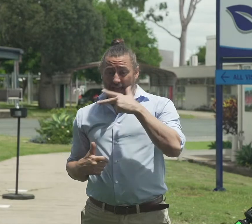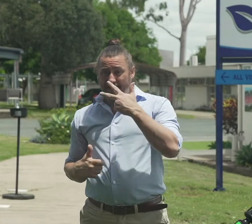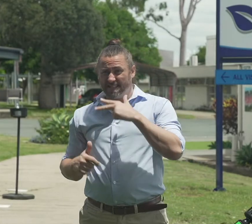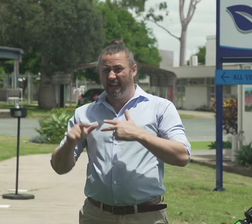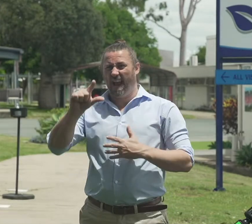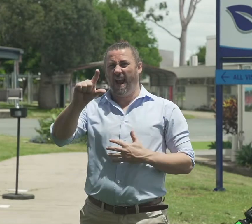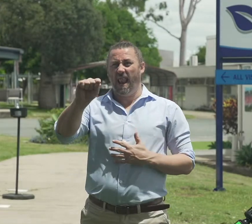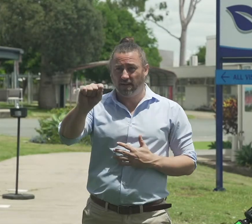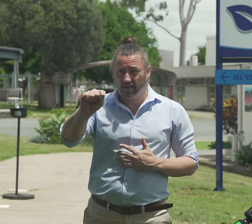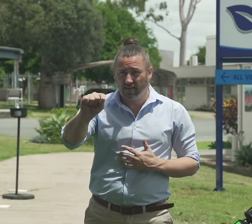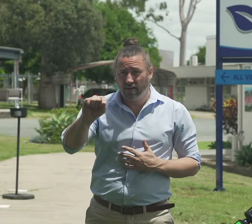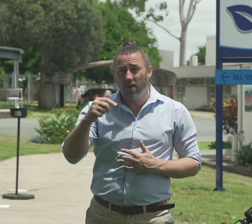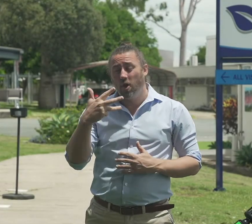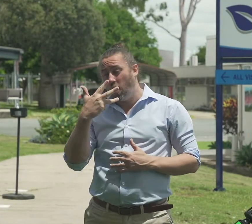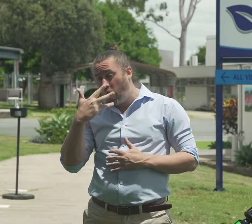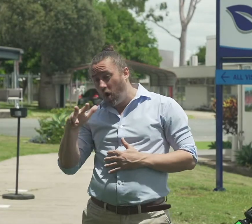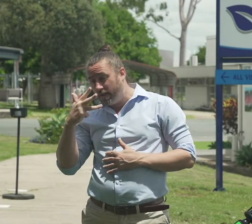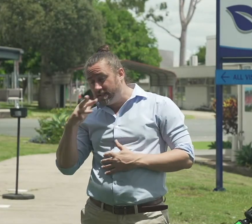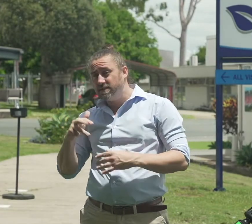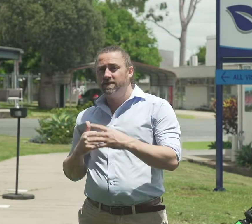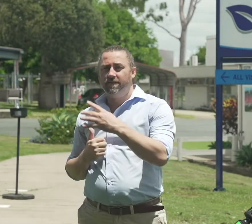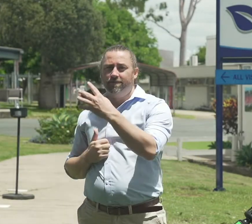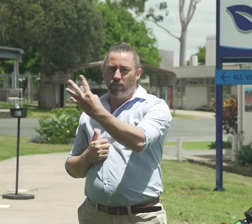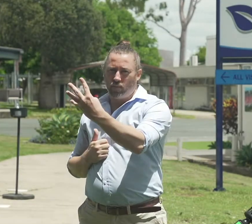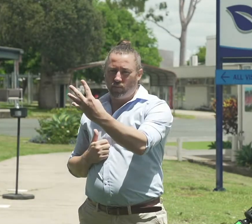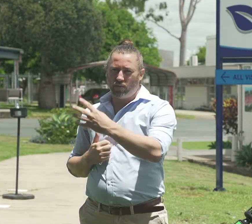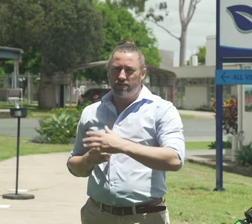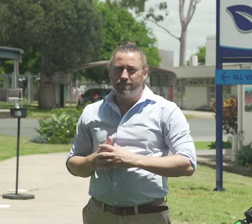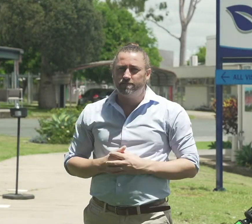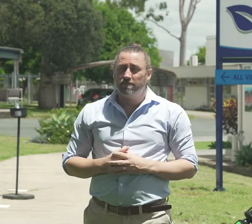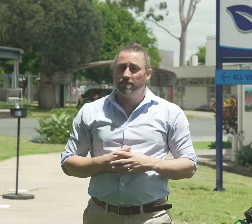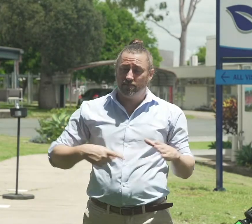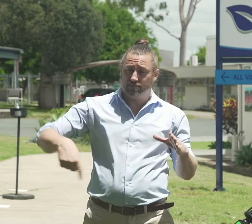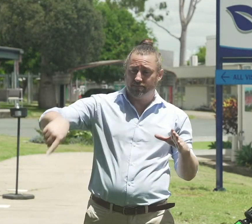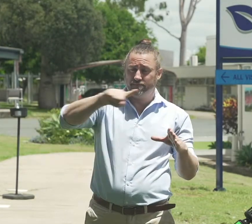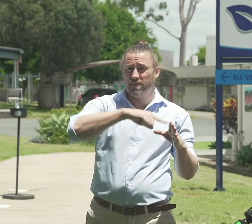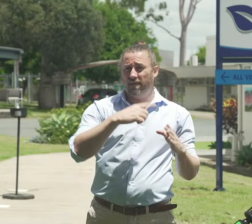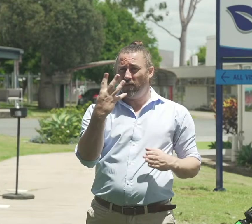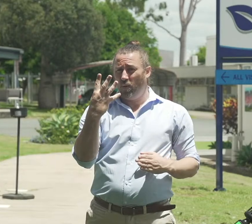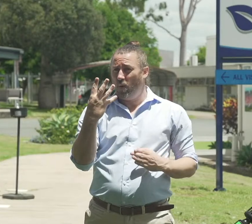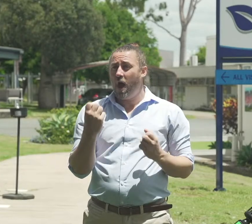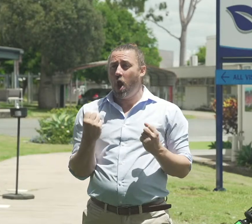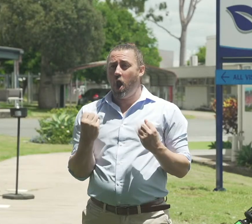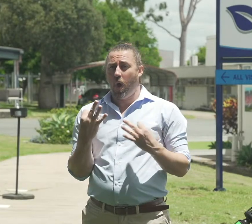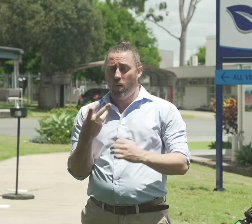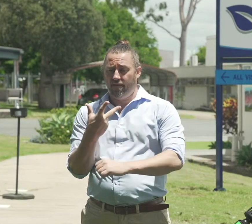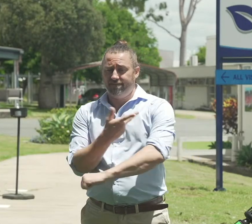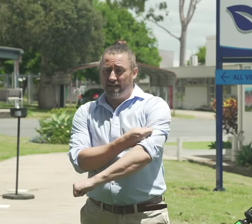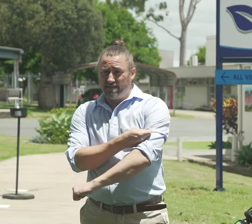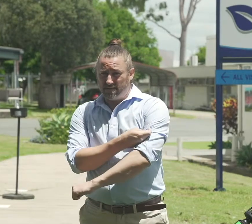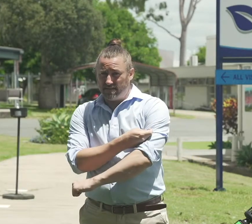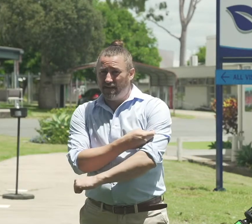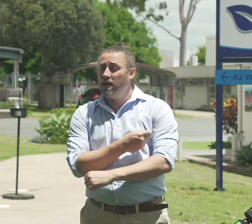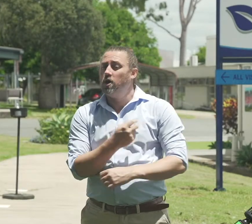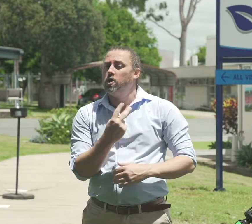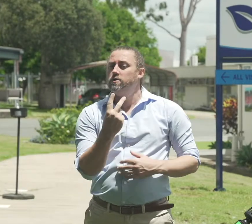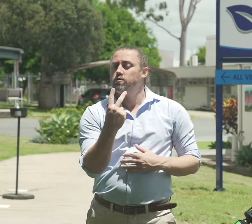80s and 4 in their 90s. 4 of these people were not vaccinated. 2